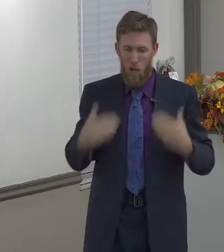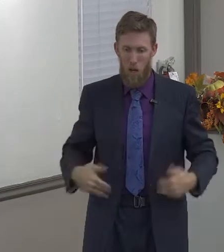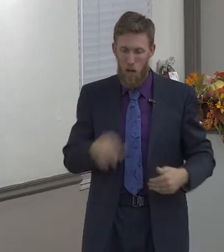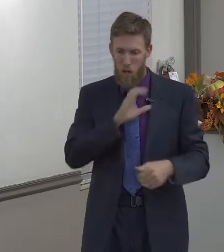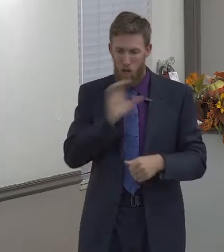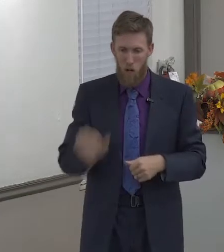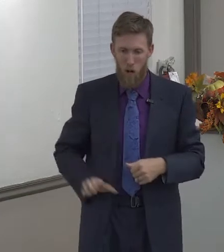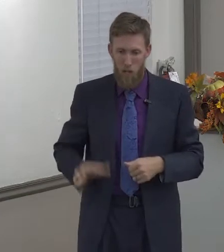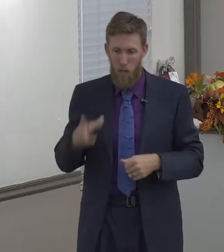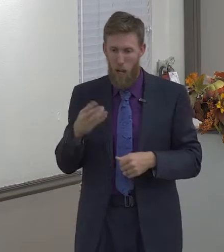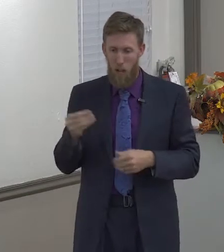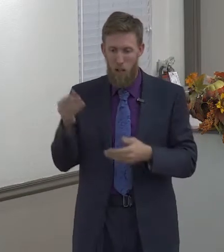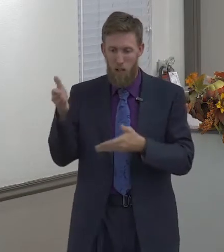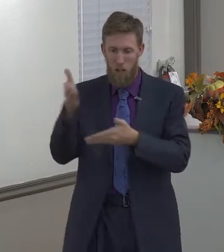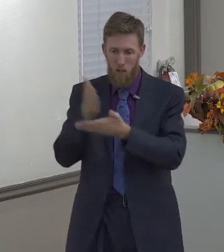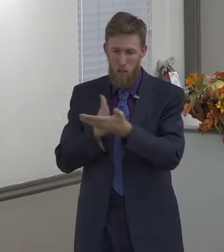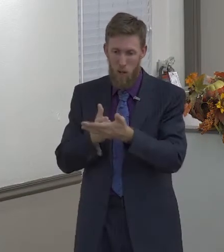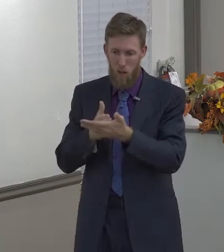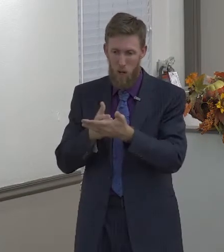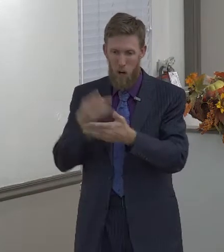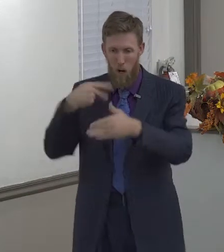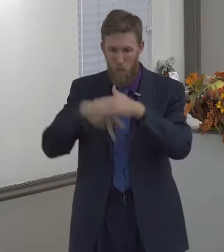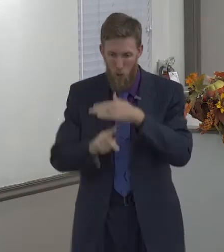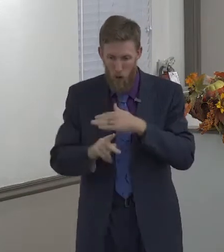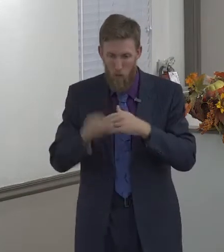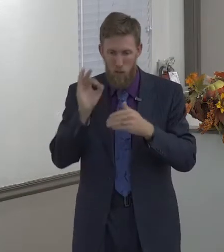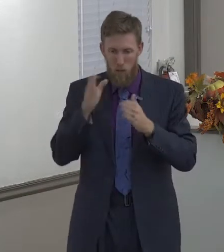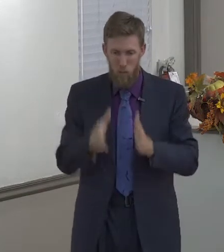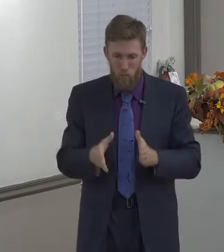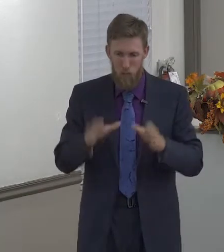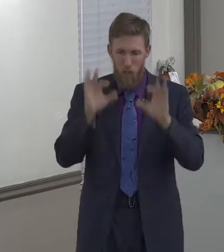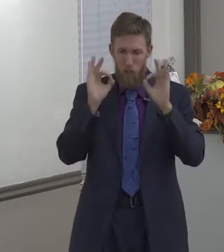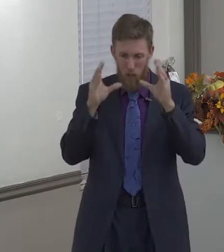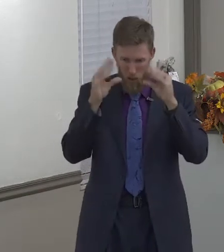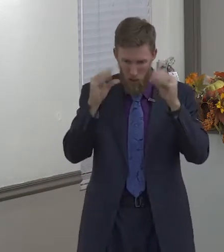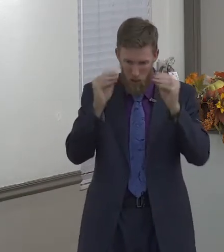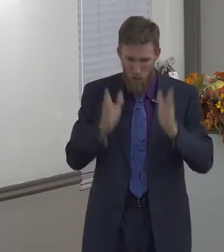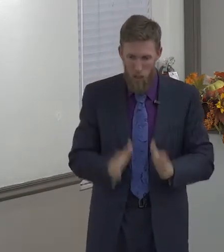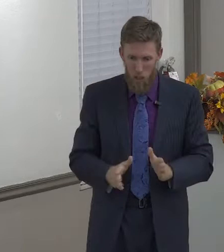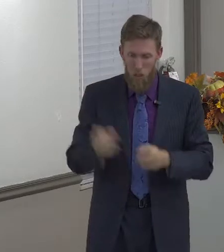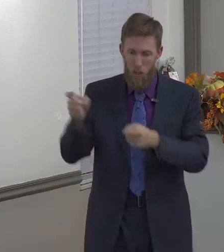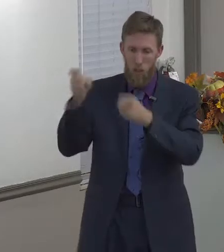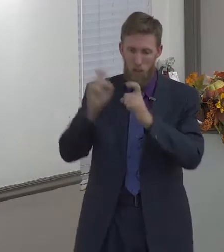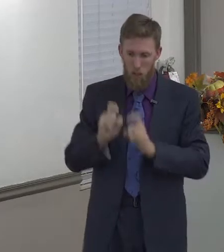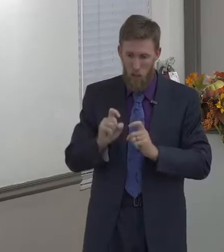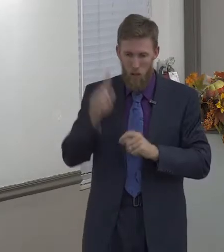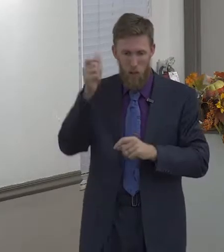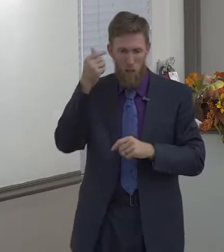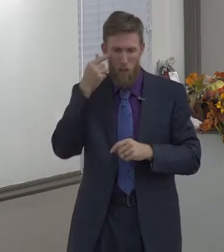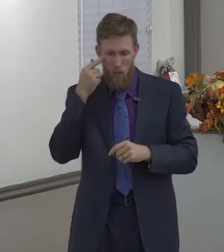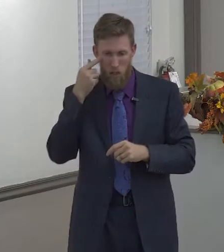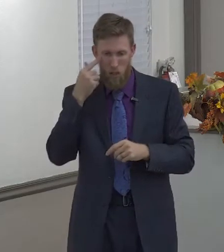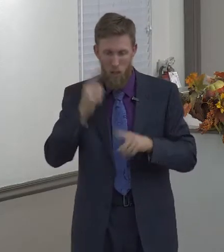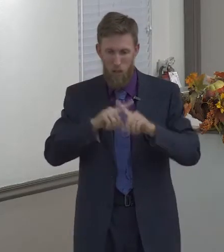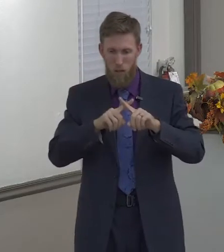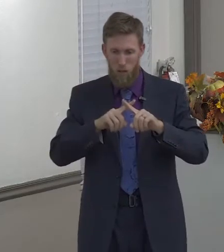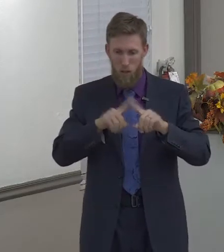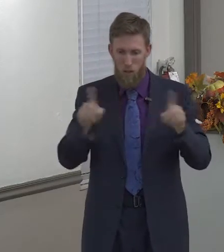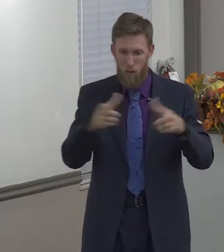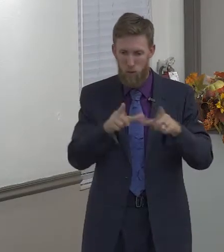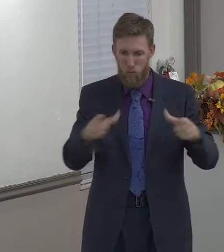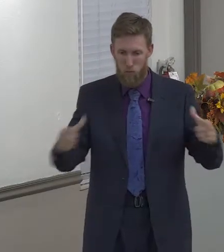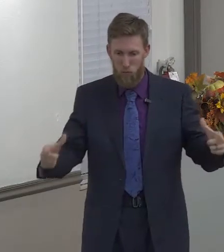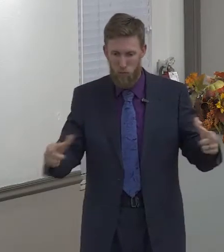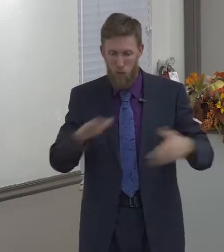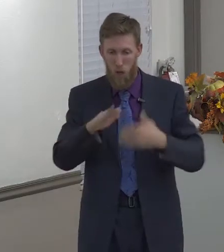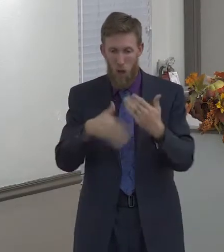governments, diversity of tongues. All are all apostles? Are all prophets? Are all teachers? Are all workers of miracles? Have all the